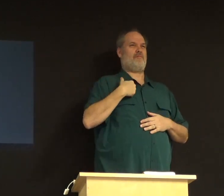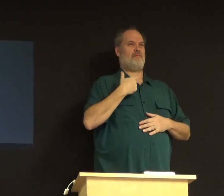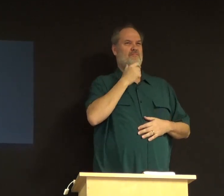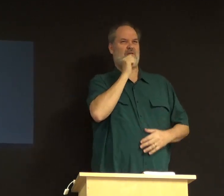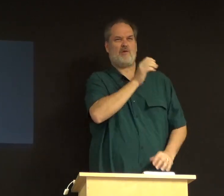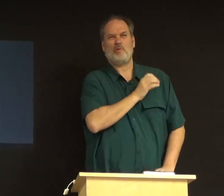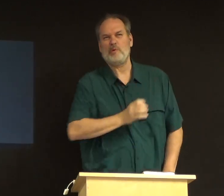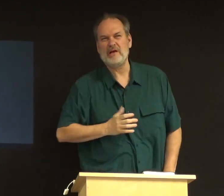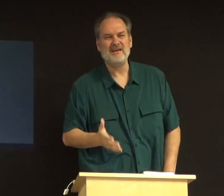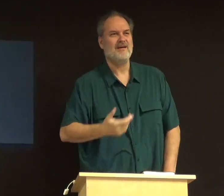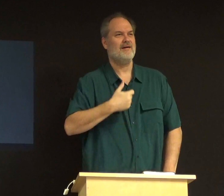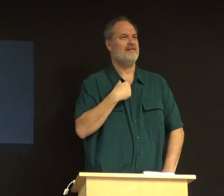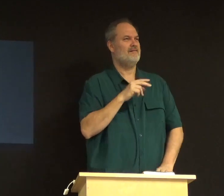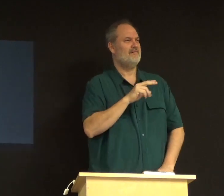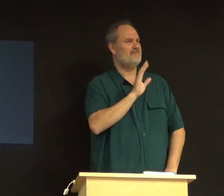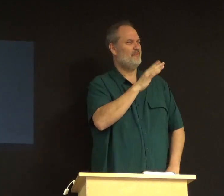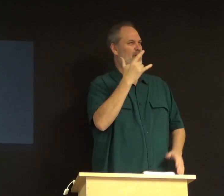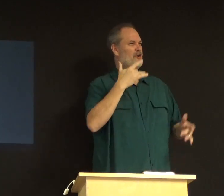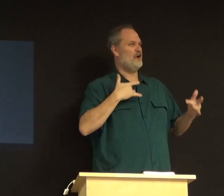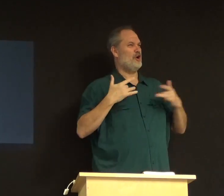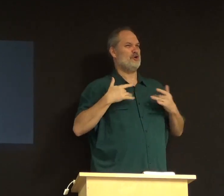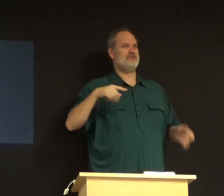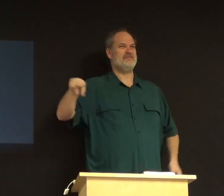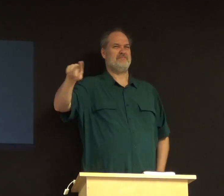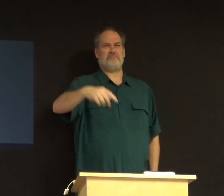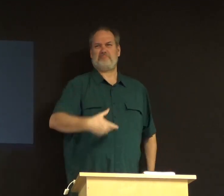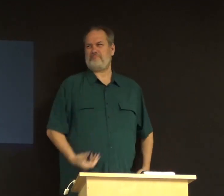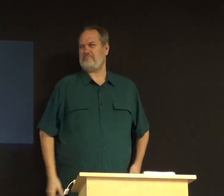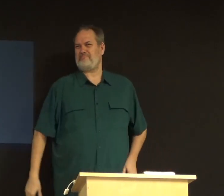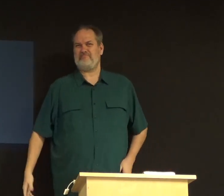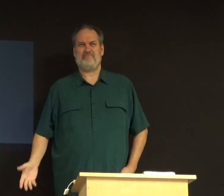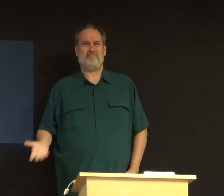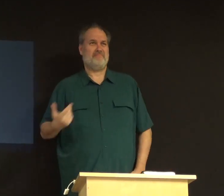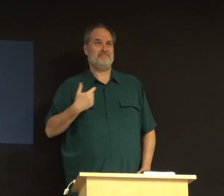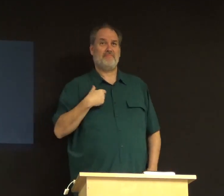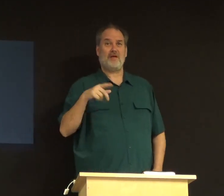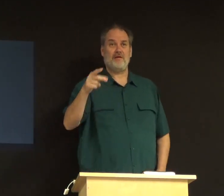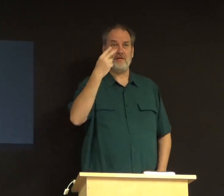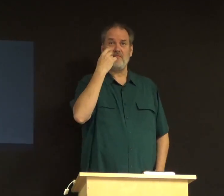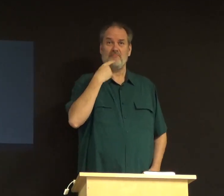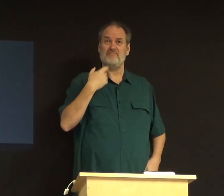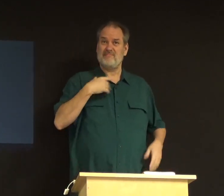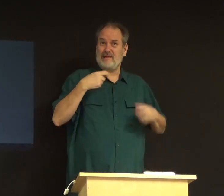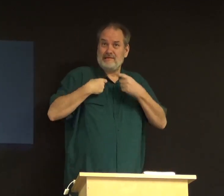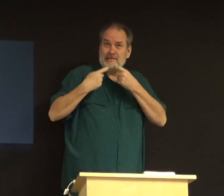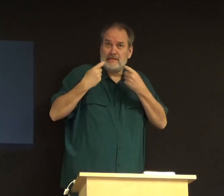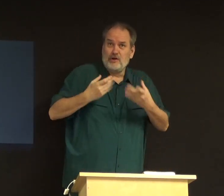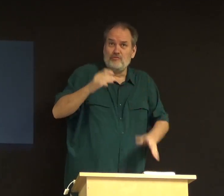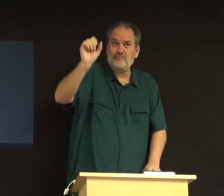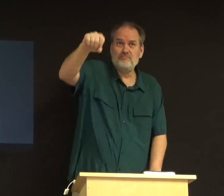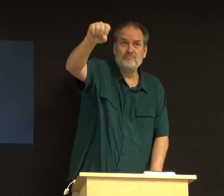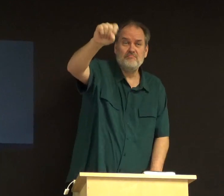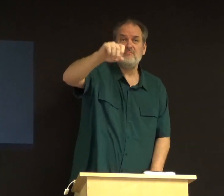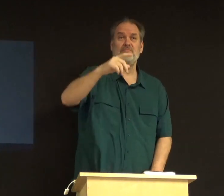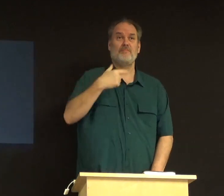You know, people look at because they're worried, or too worried that people are going to say that it's a prayer.